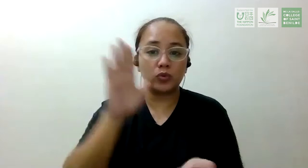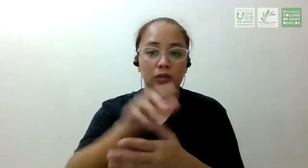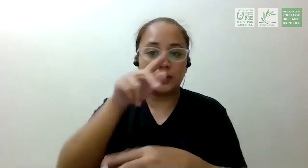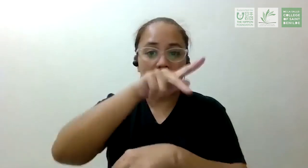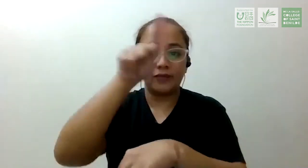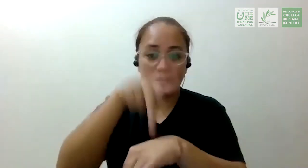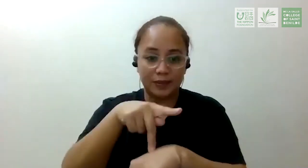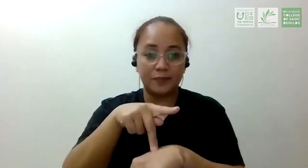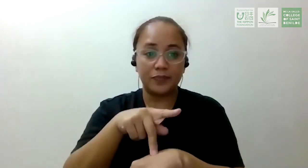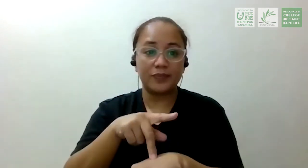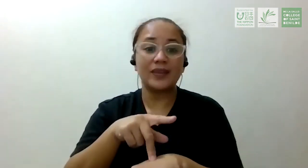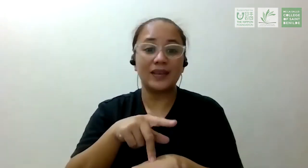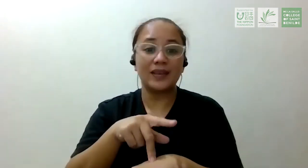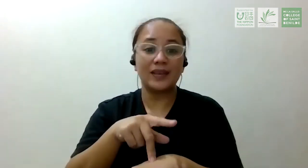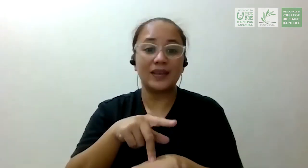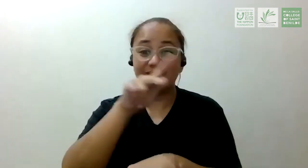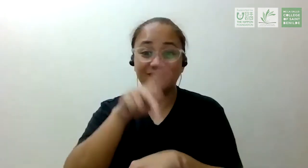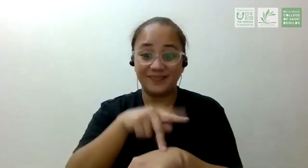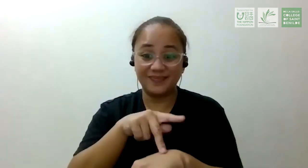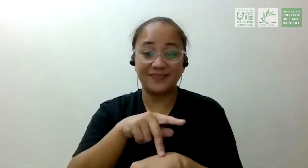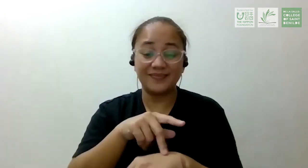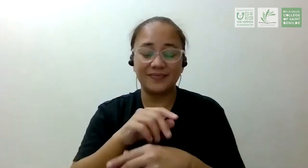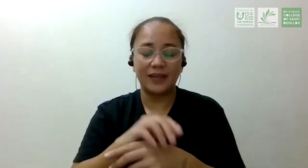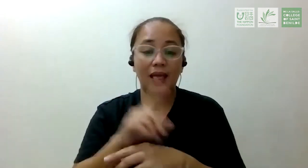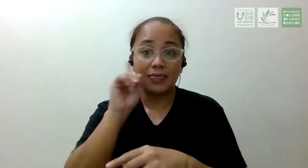for deaf people in Philippines.